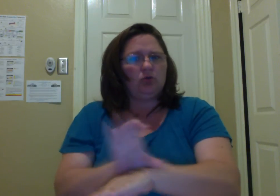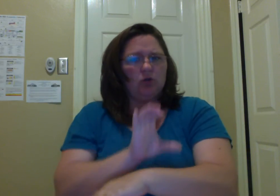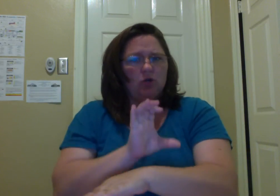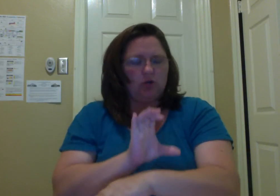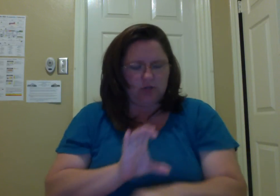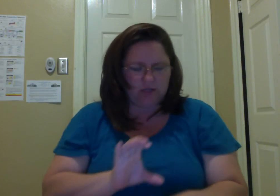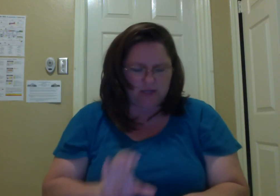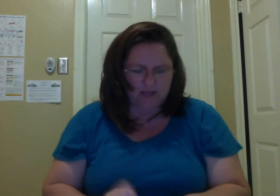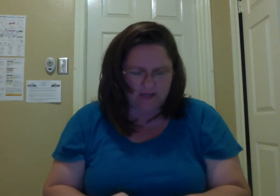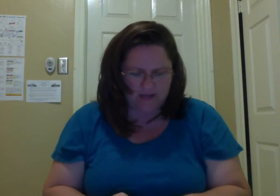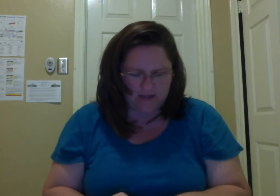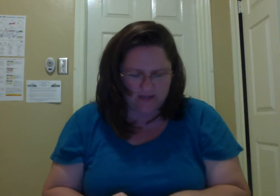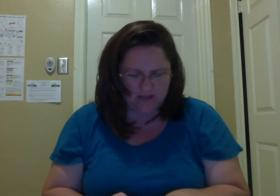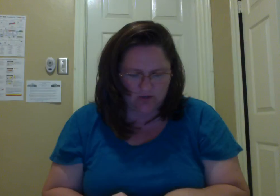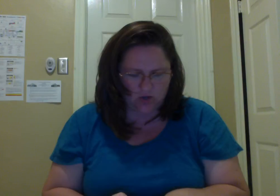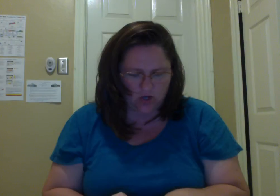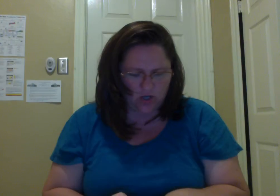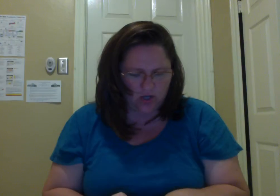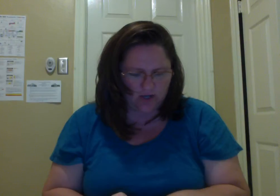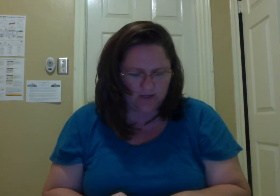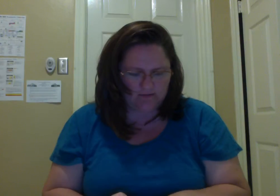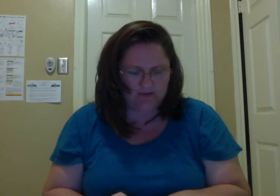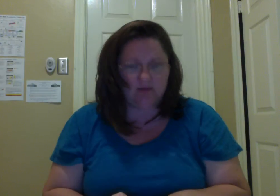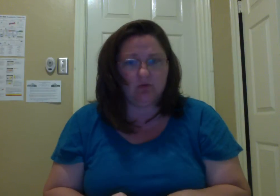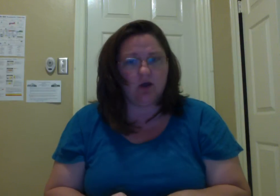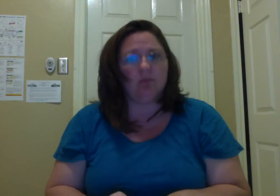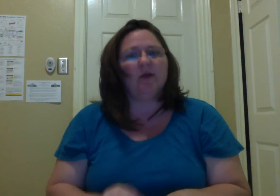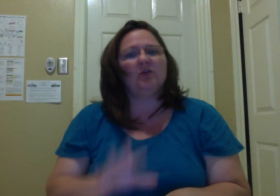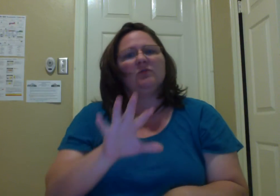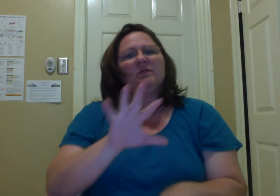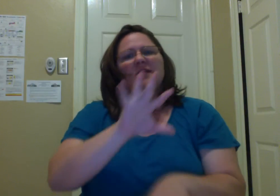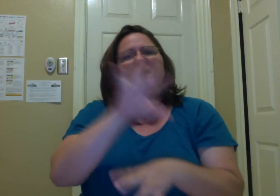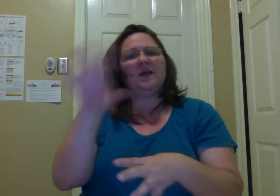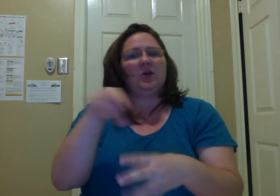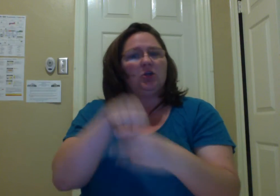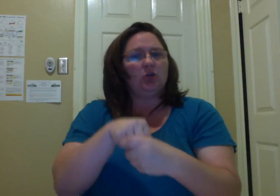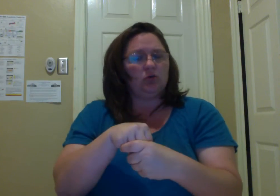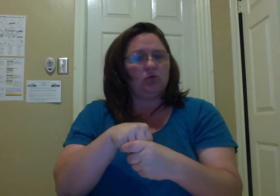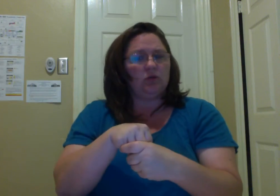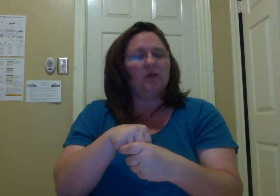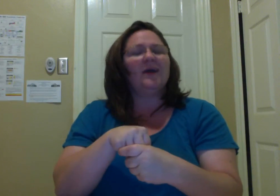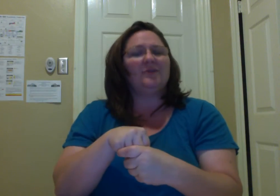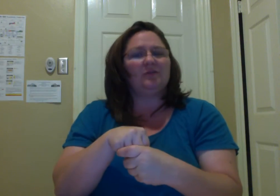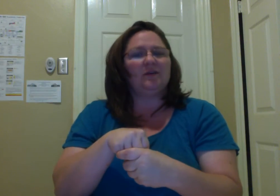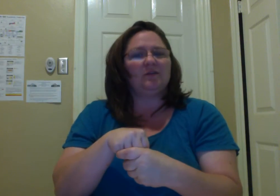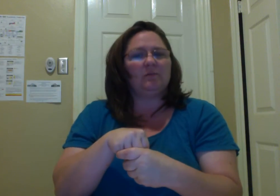computer. And all on a CD-ROM. And you would say include, and you finger